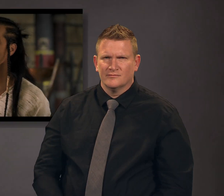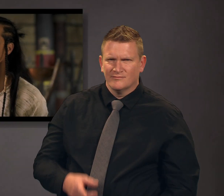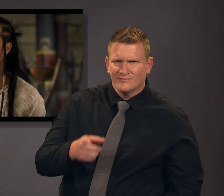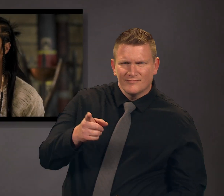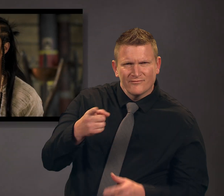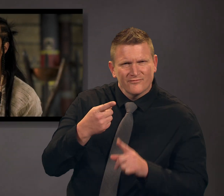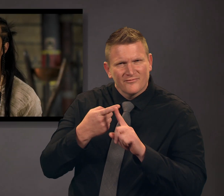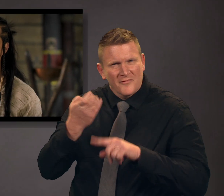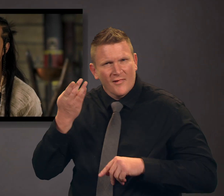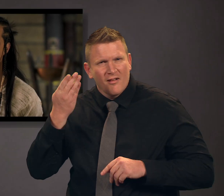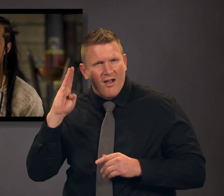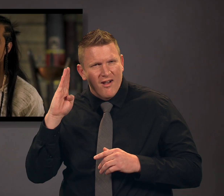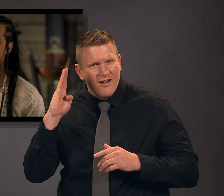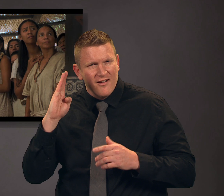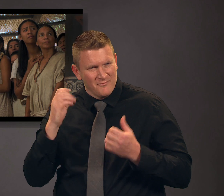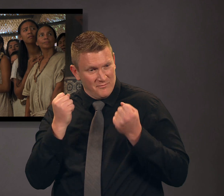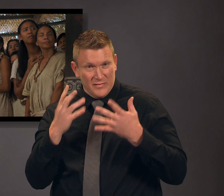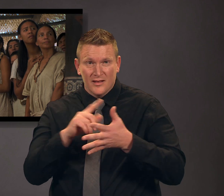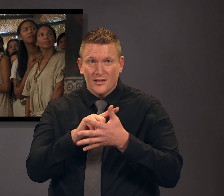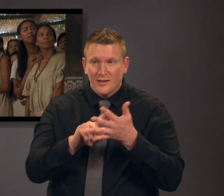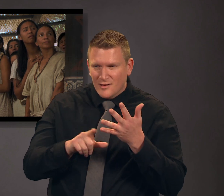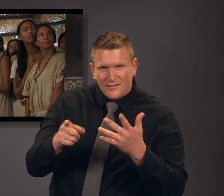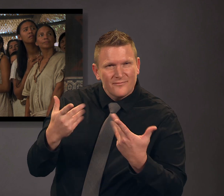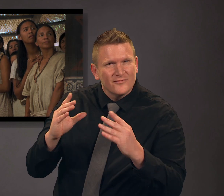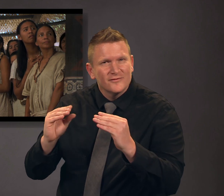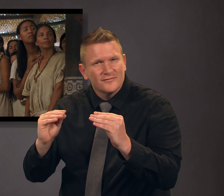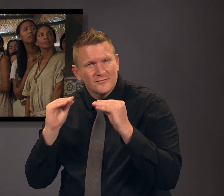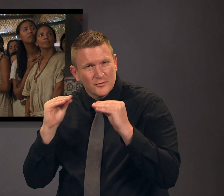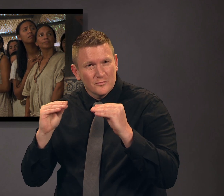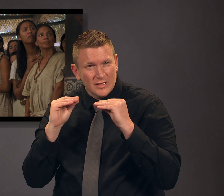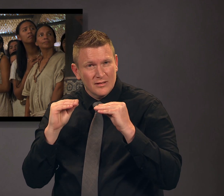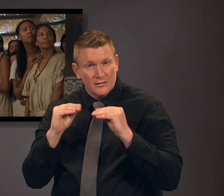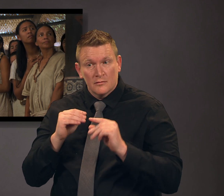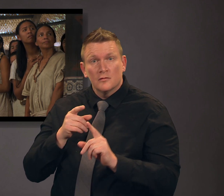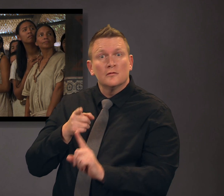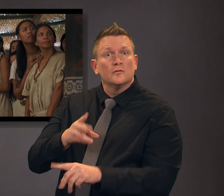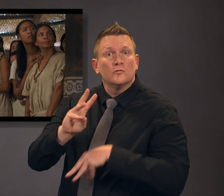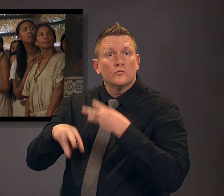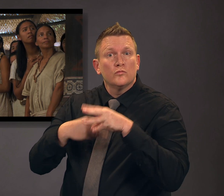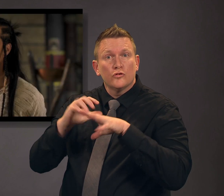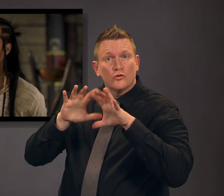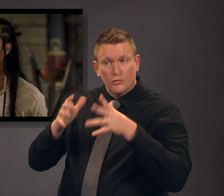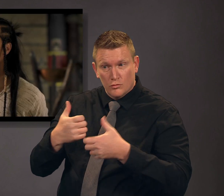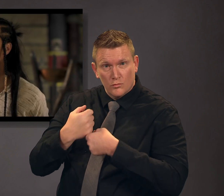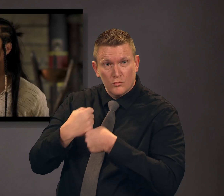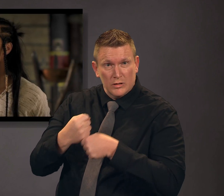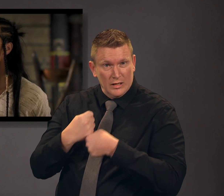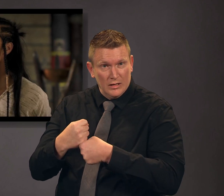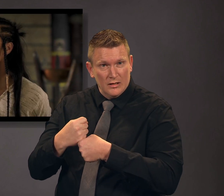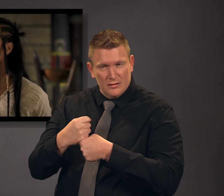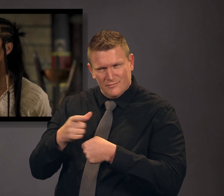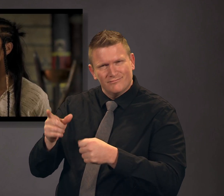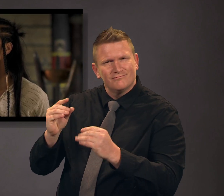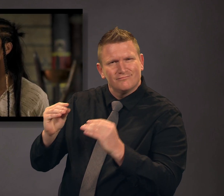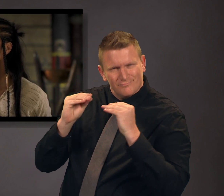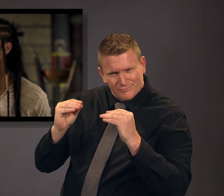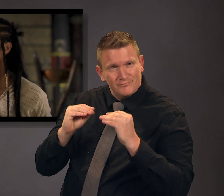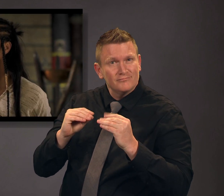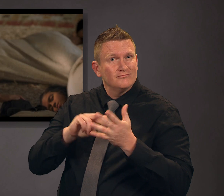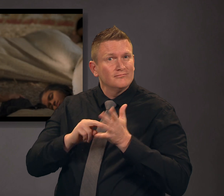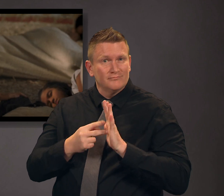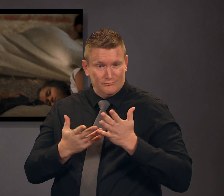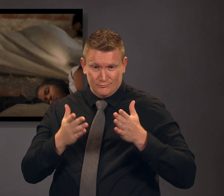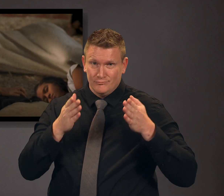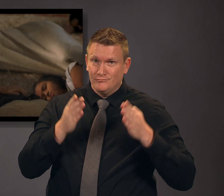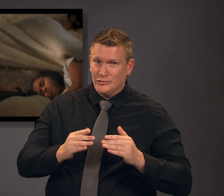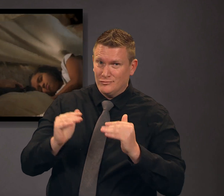This is a man of God, and he has taught me many things. He has taught me about the creation of the